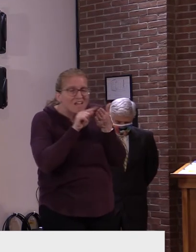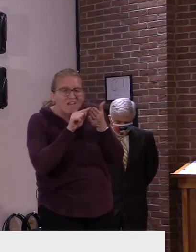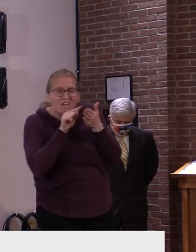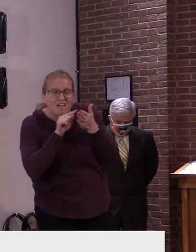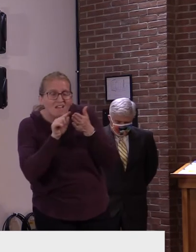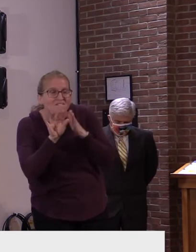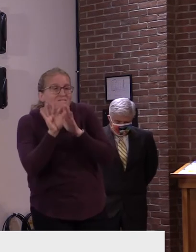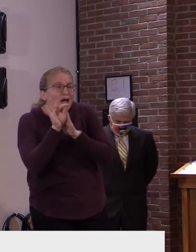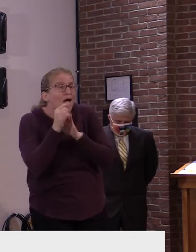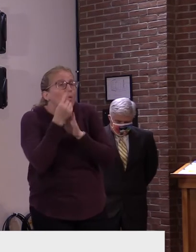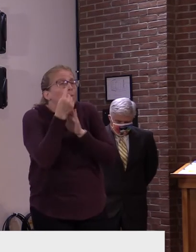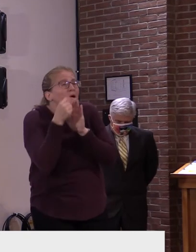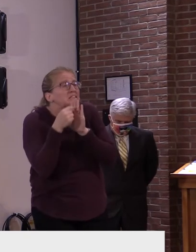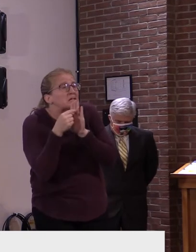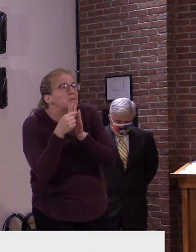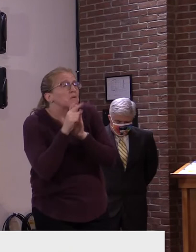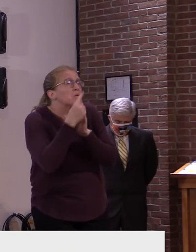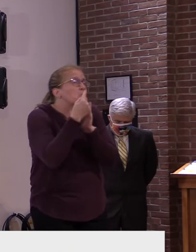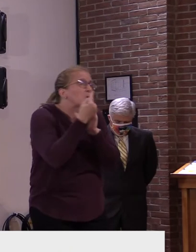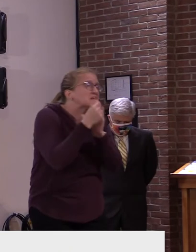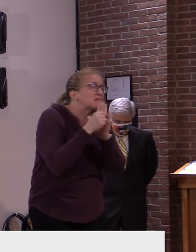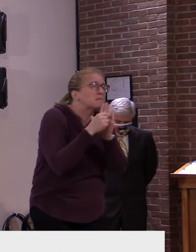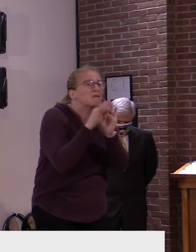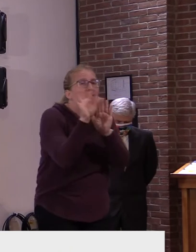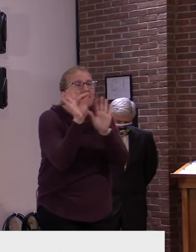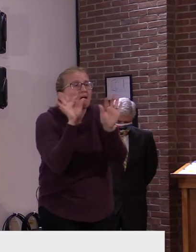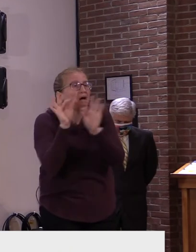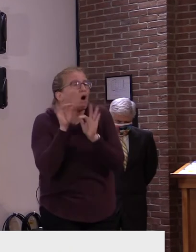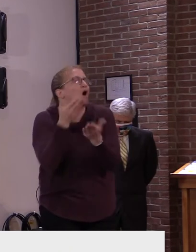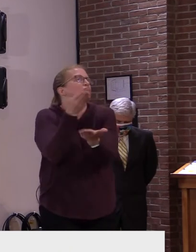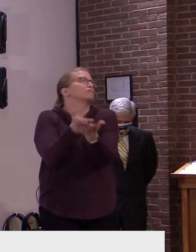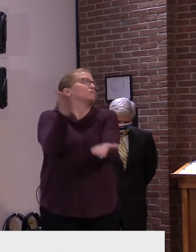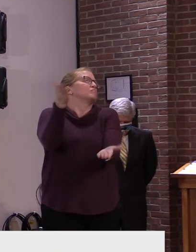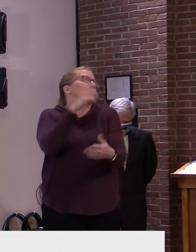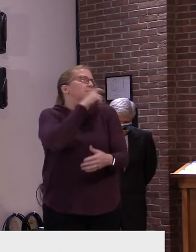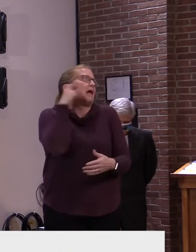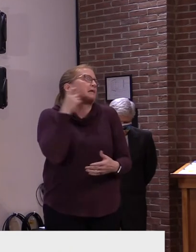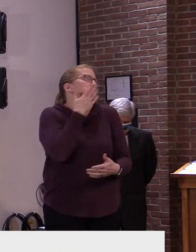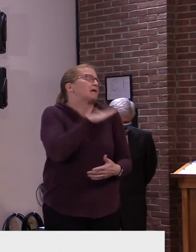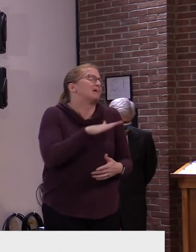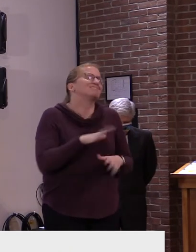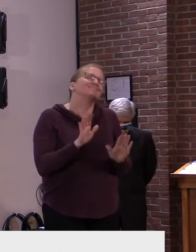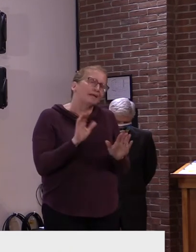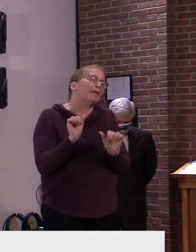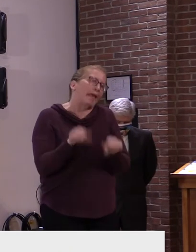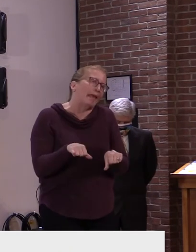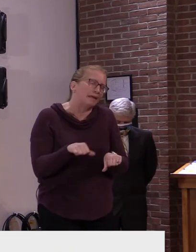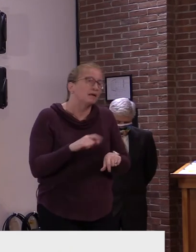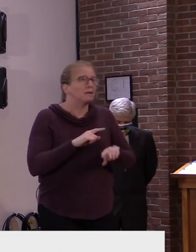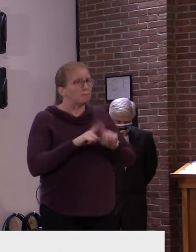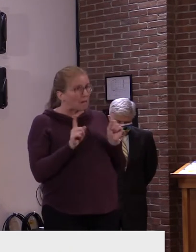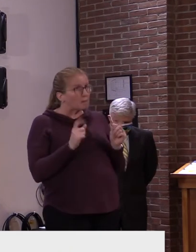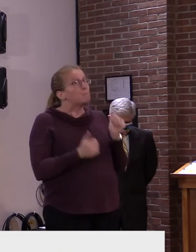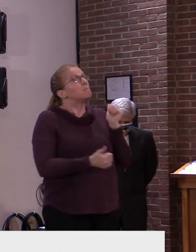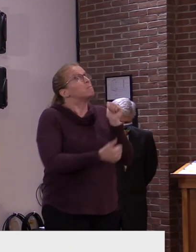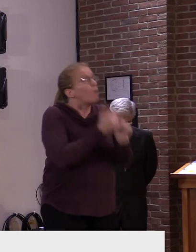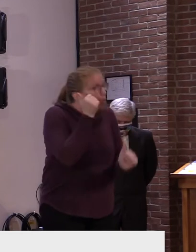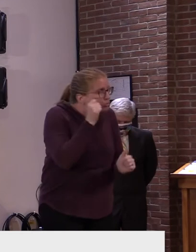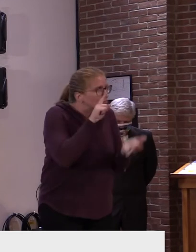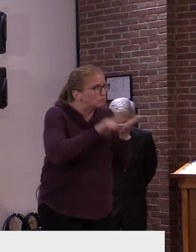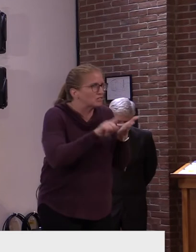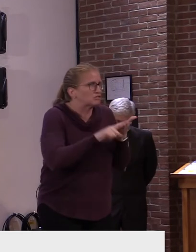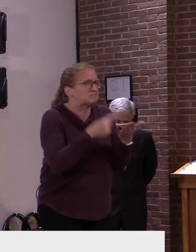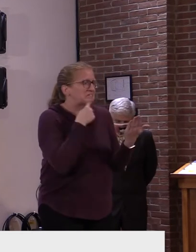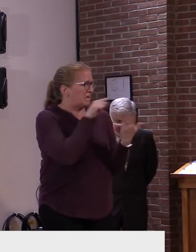counterproductive in that regard the majority of the literature shows that whatever your age you should be able to wear a mask and it